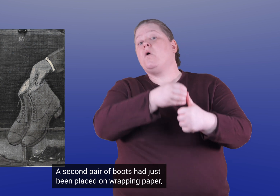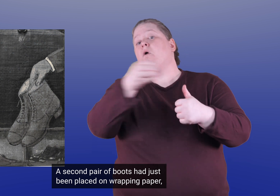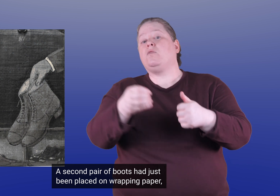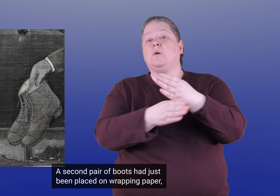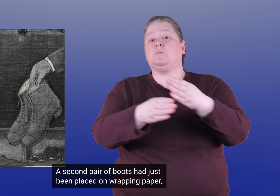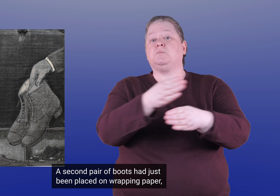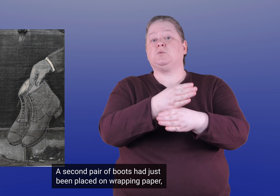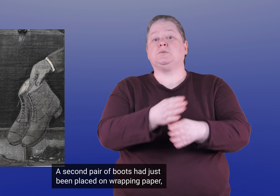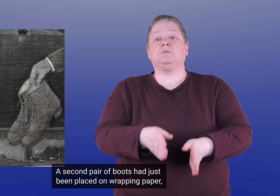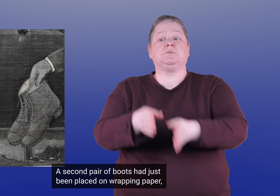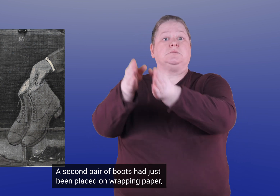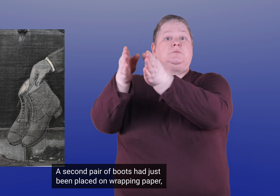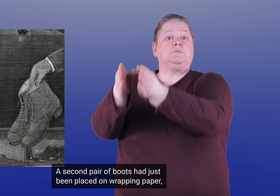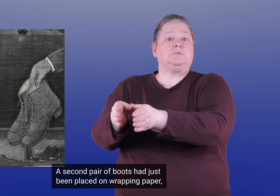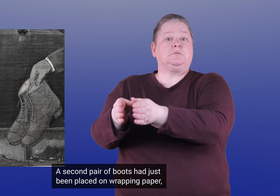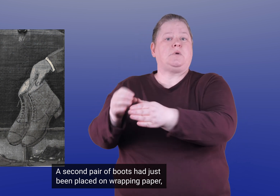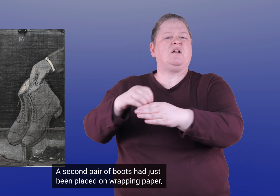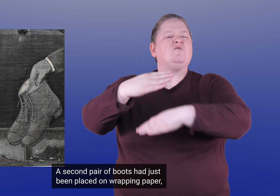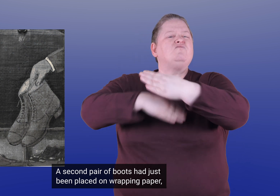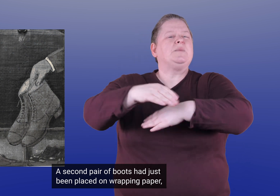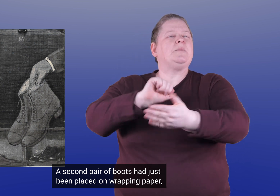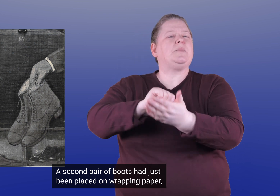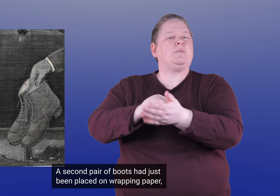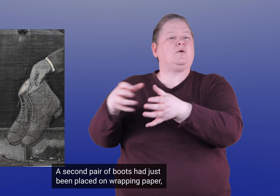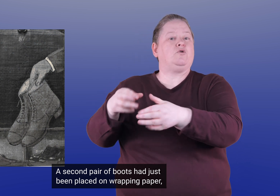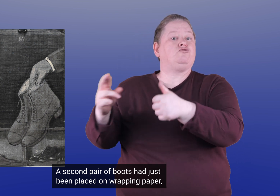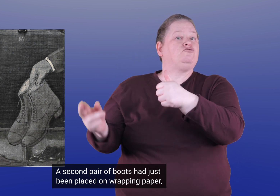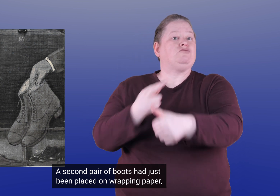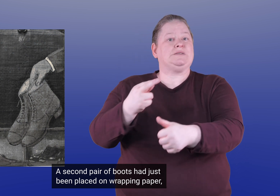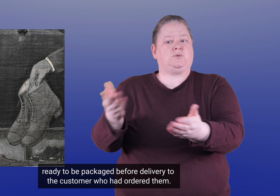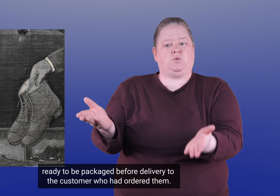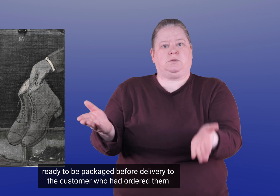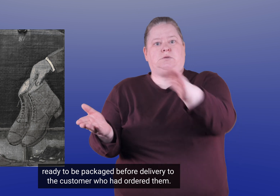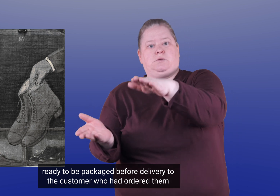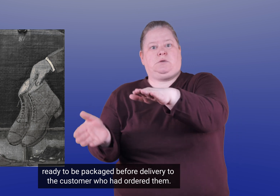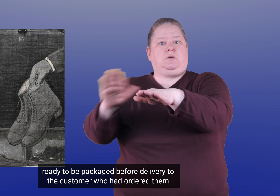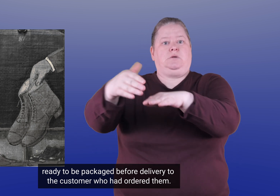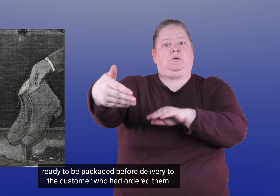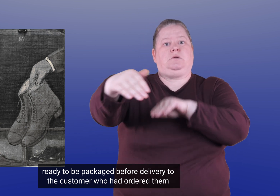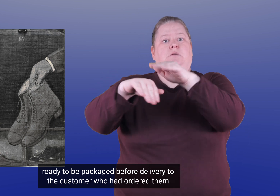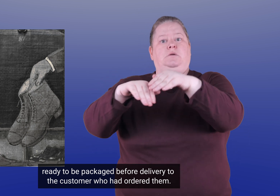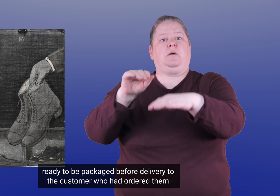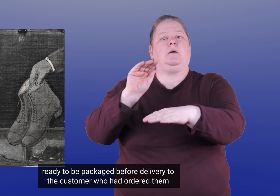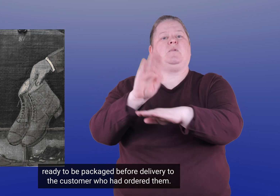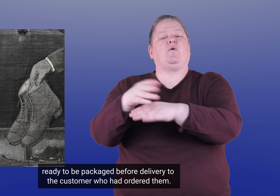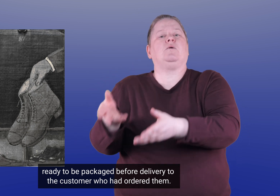A second pair of boots had just been placed on wrapping paper, ready to be packaged before delivery to the customer who had ordered them.